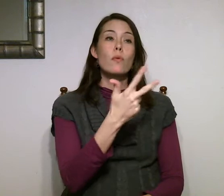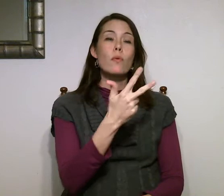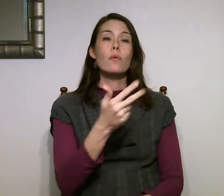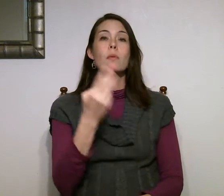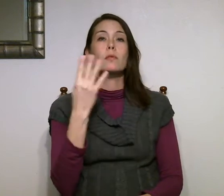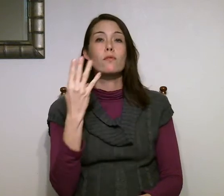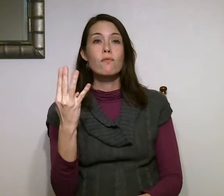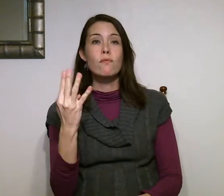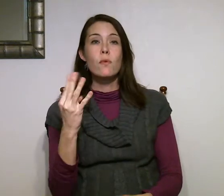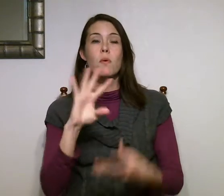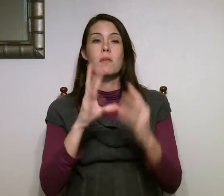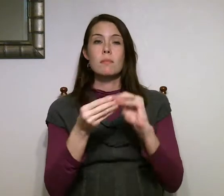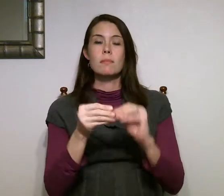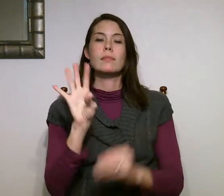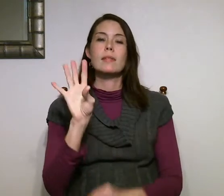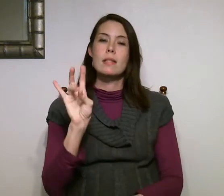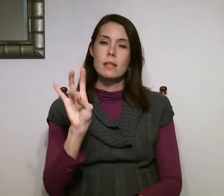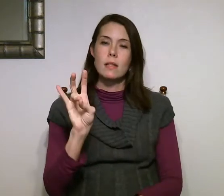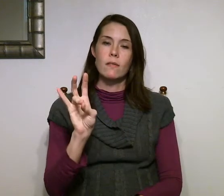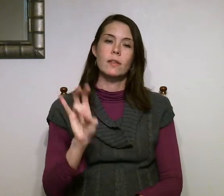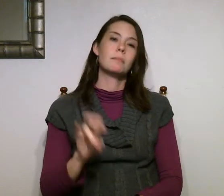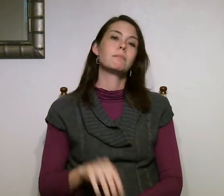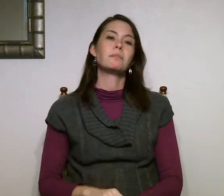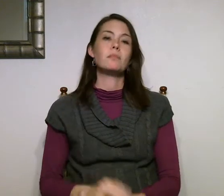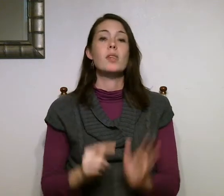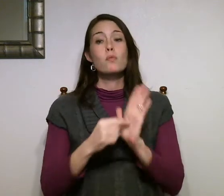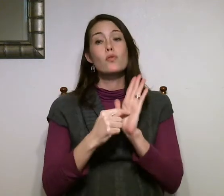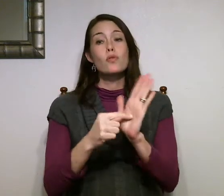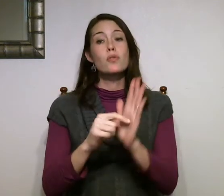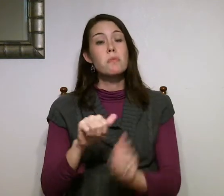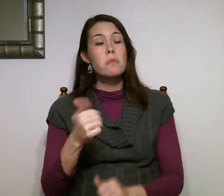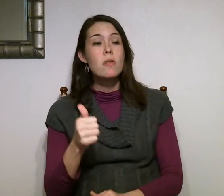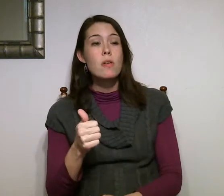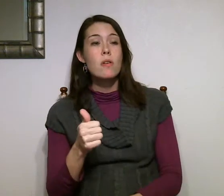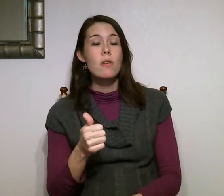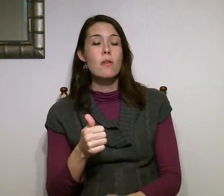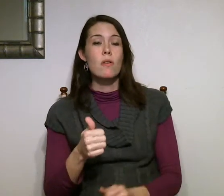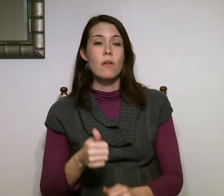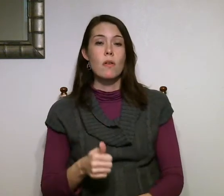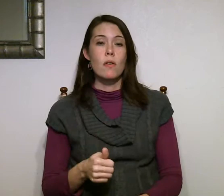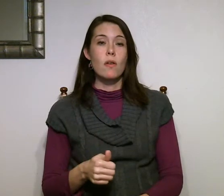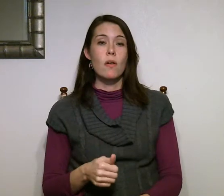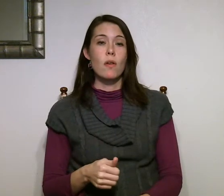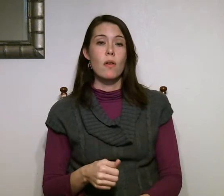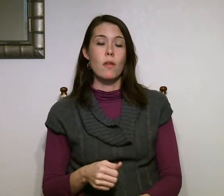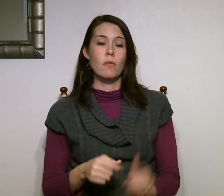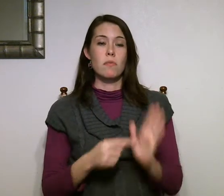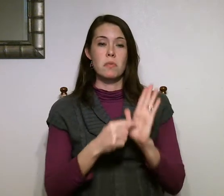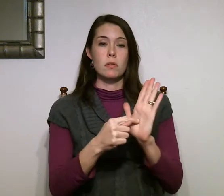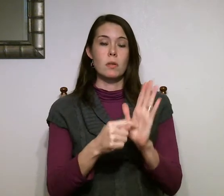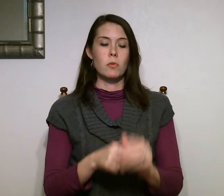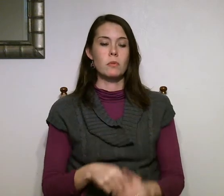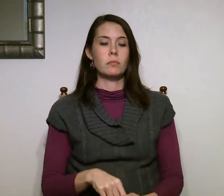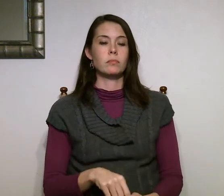going to introduce you to another way of thinking about this. It's called the number line. And actually, I think this is how I do it in my head when I forget. I don't